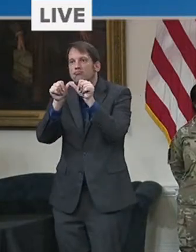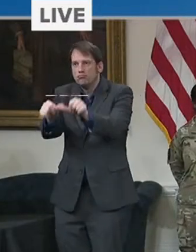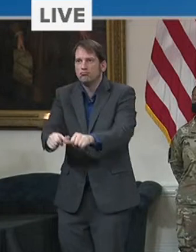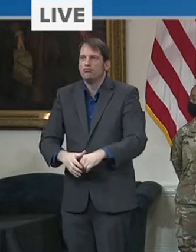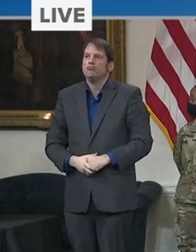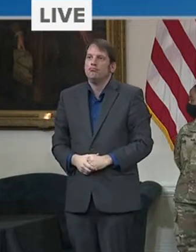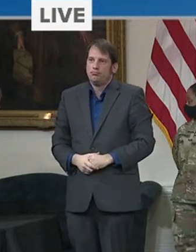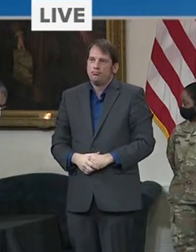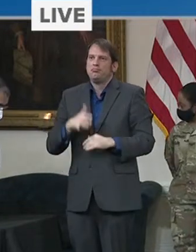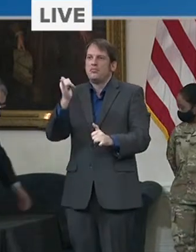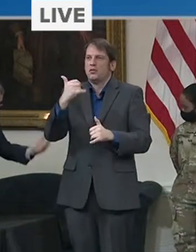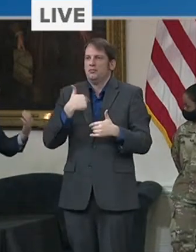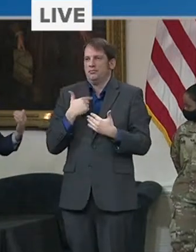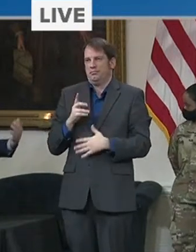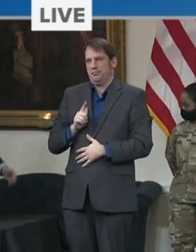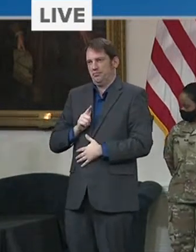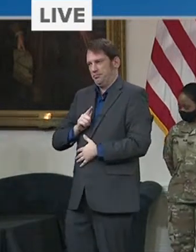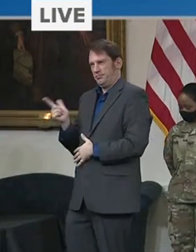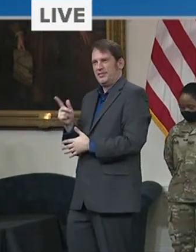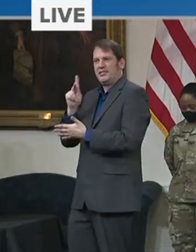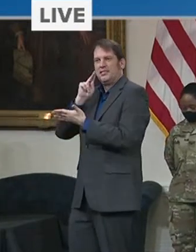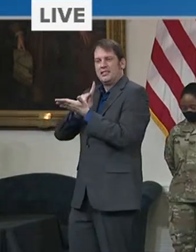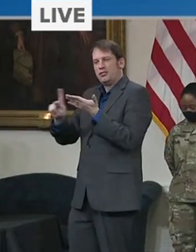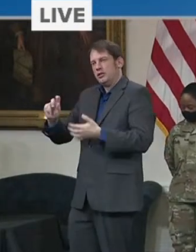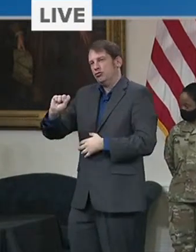to Secretary Schrader.